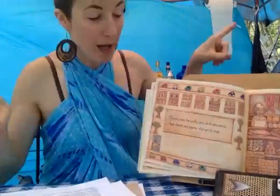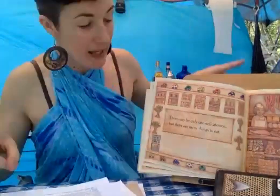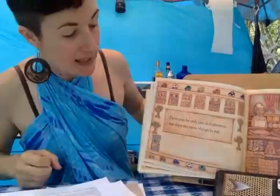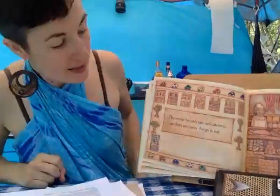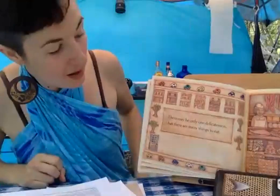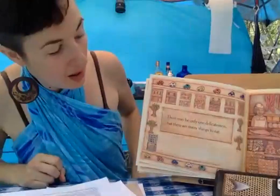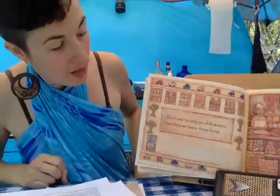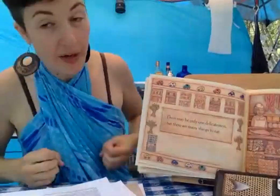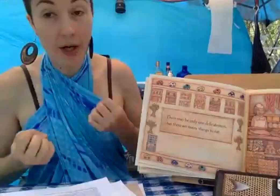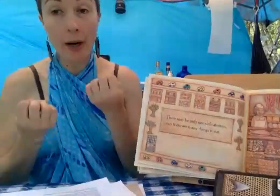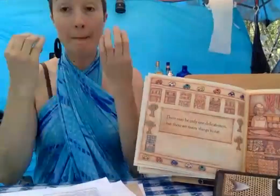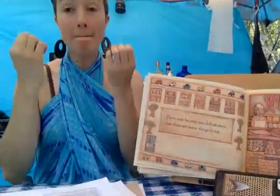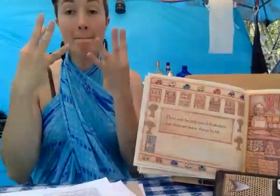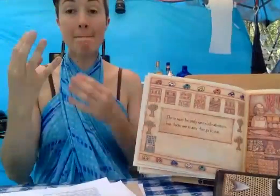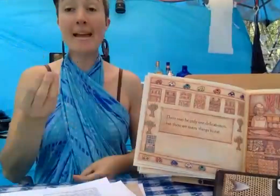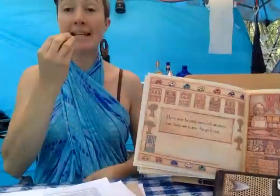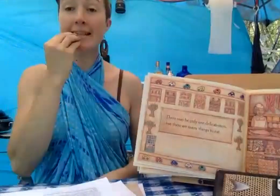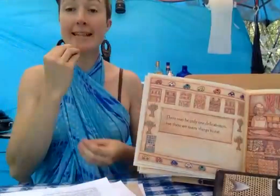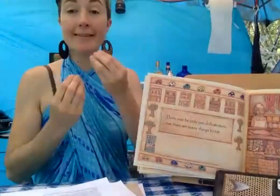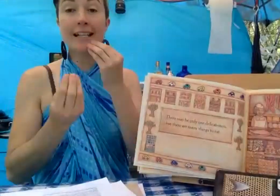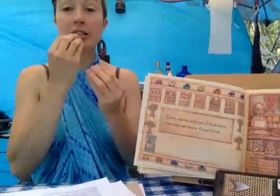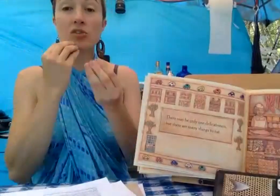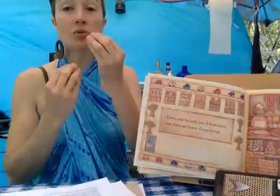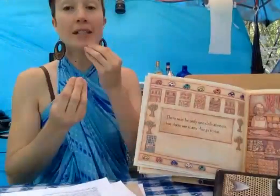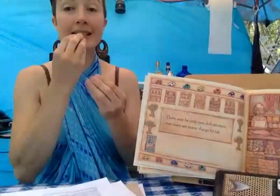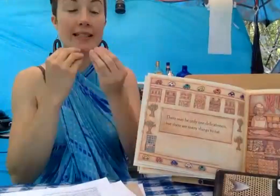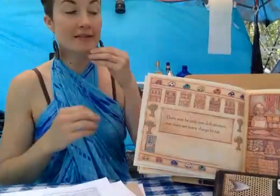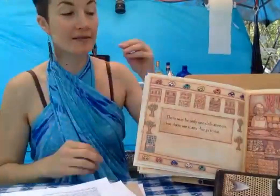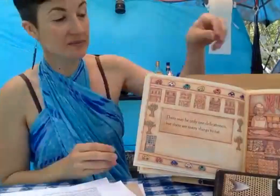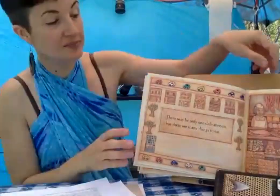But there are many things to eat.